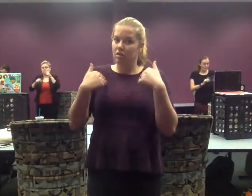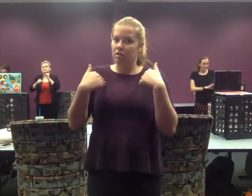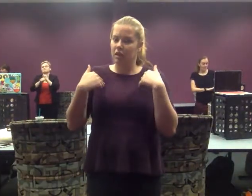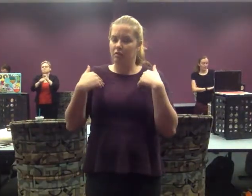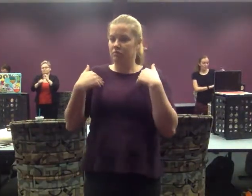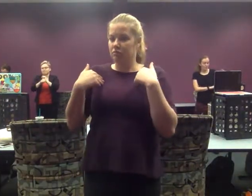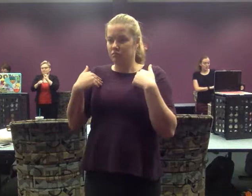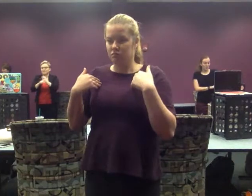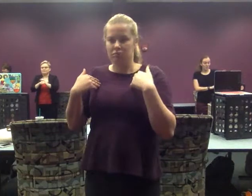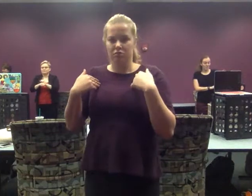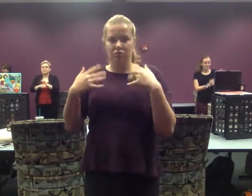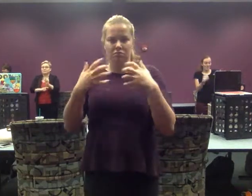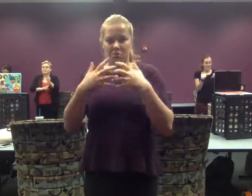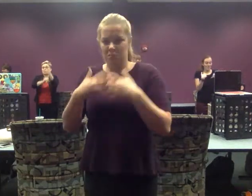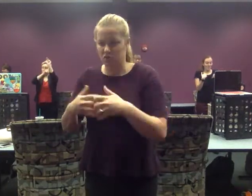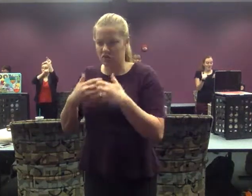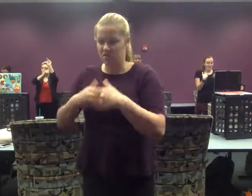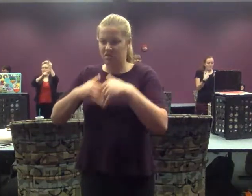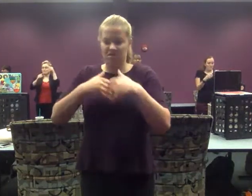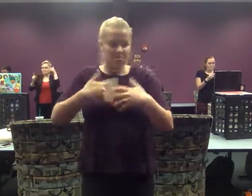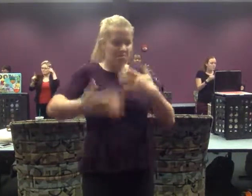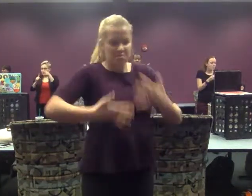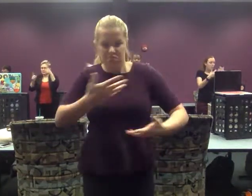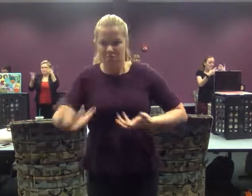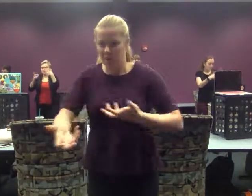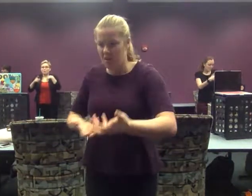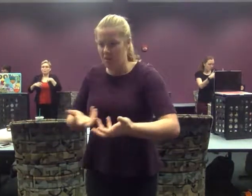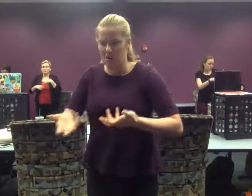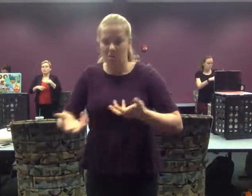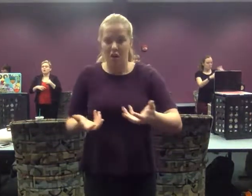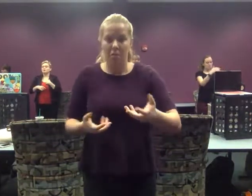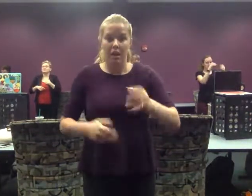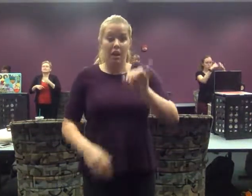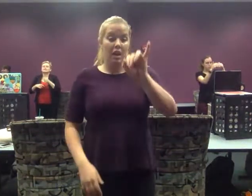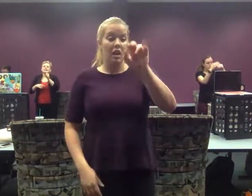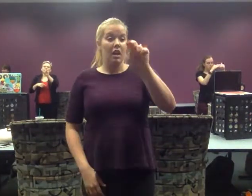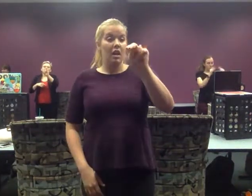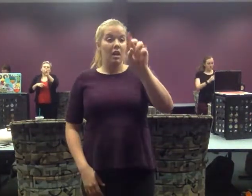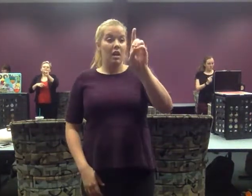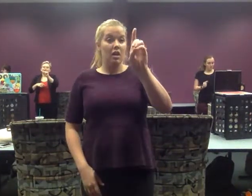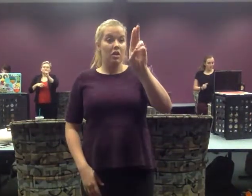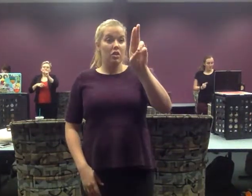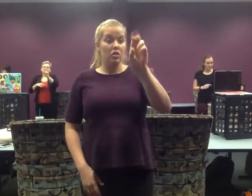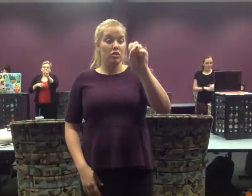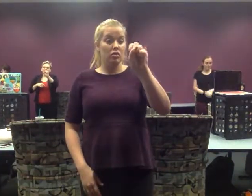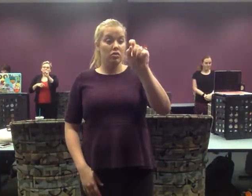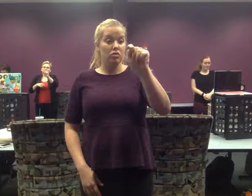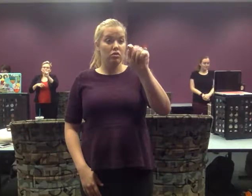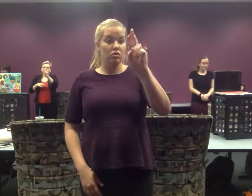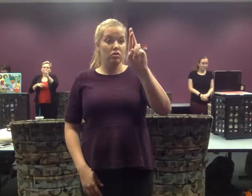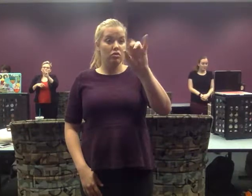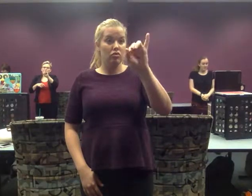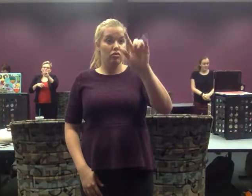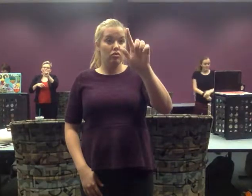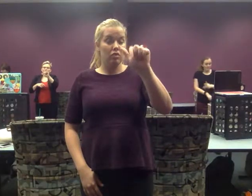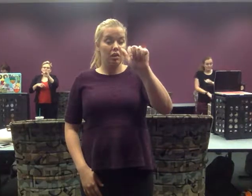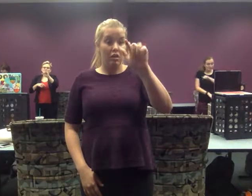conquer the South. Tremendous industry. You say, what does that have to do with attitudes? A great deal. Because the